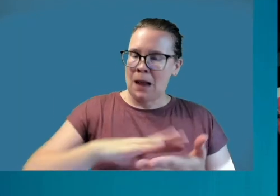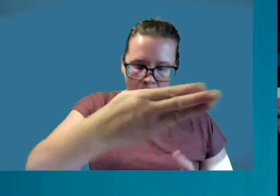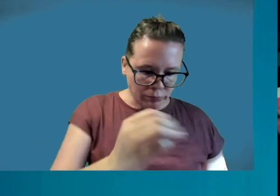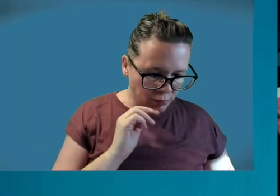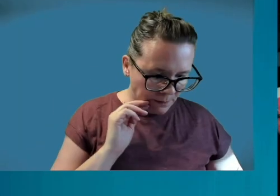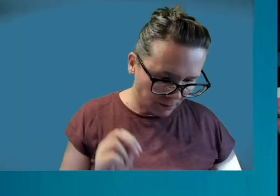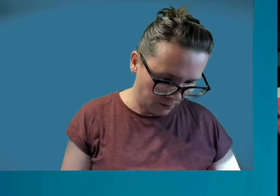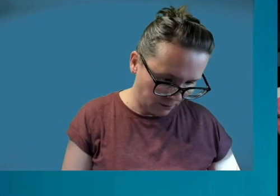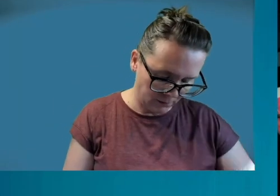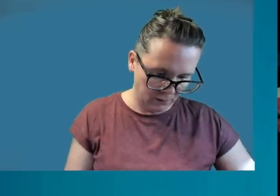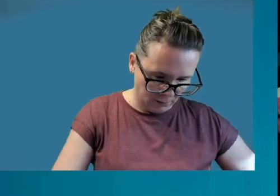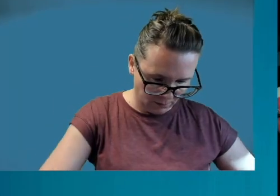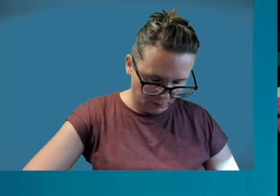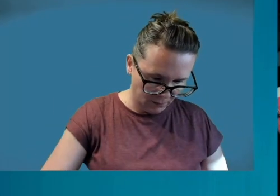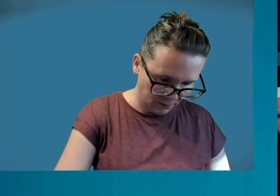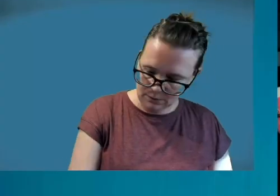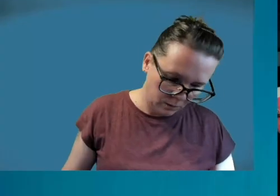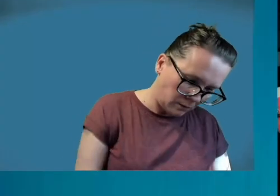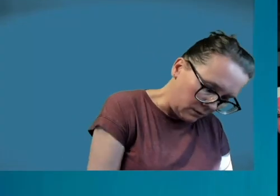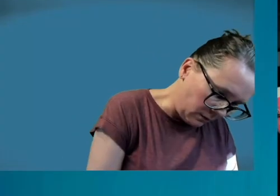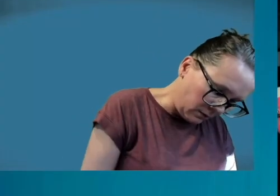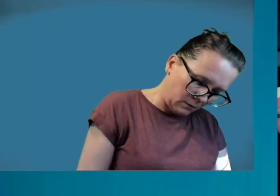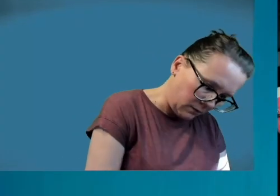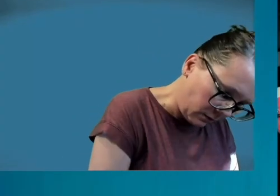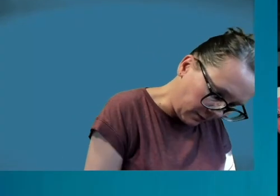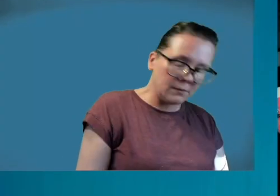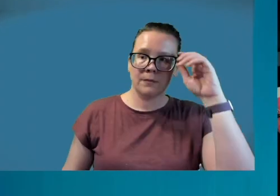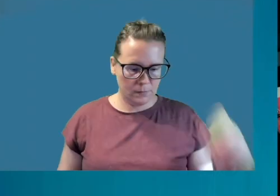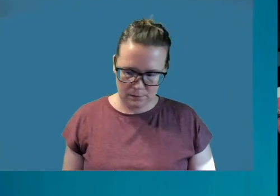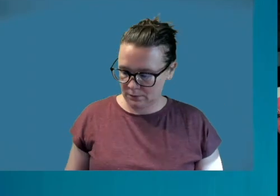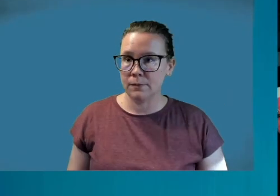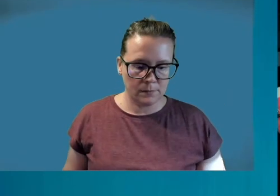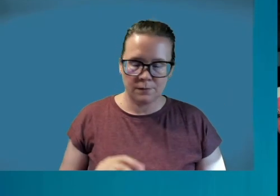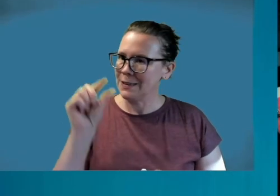And exact same way, flip open, finger press, seam roll.